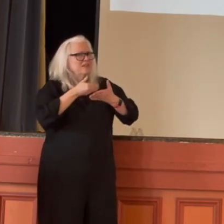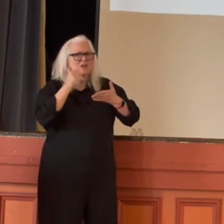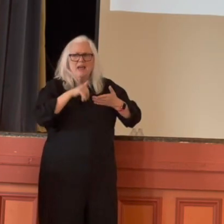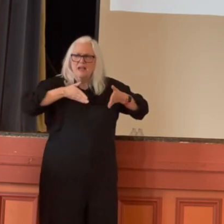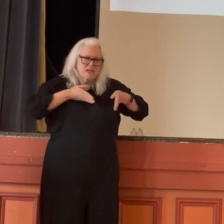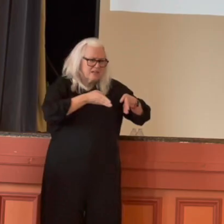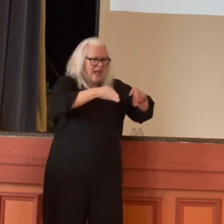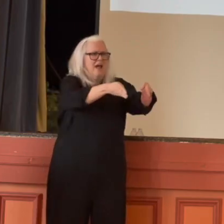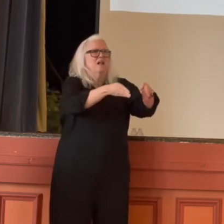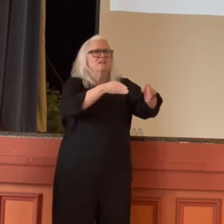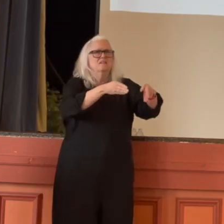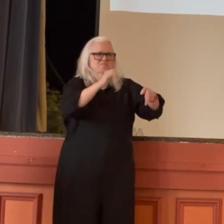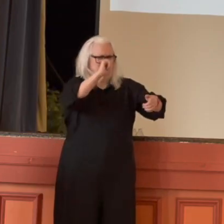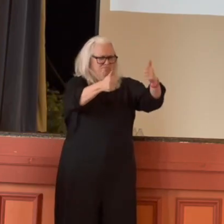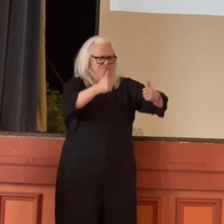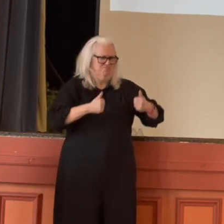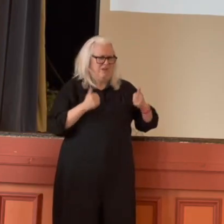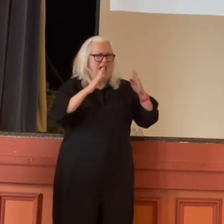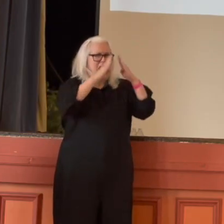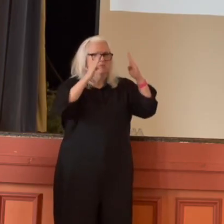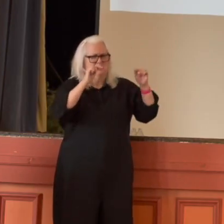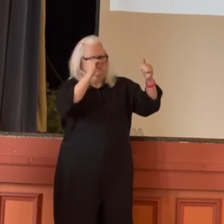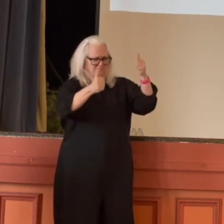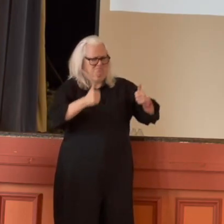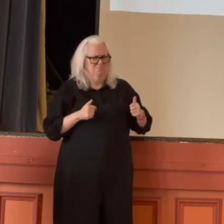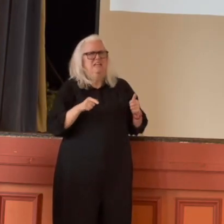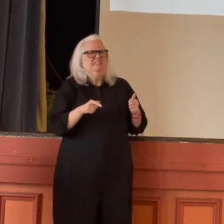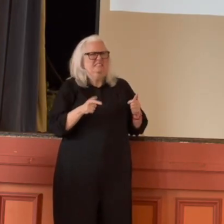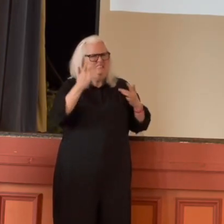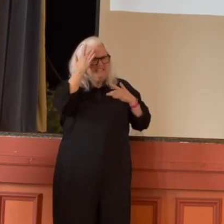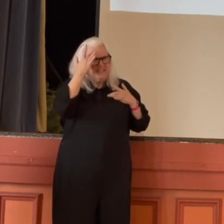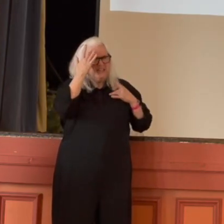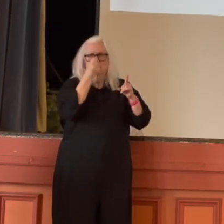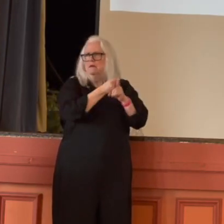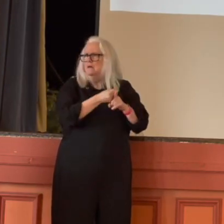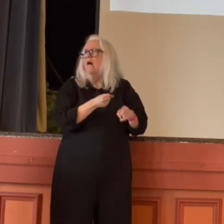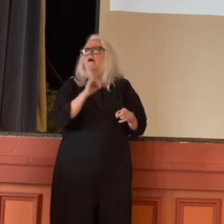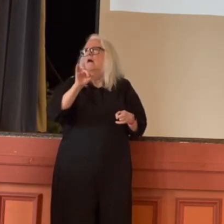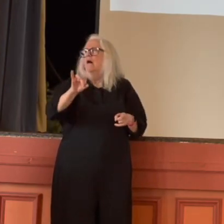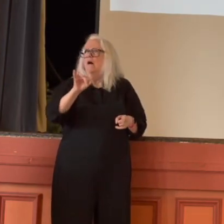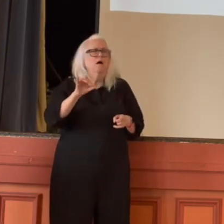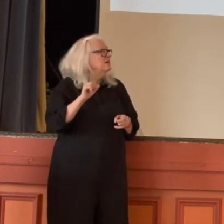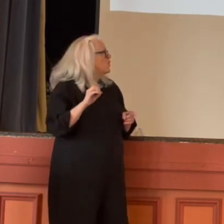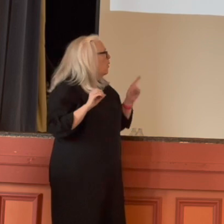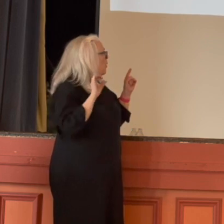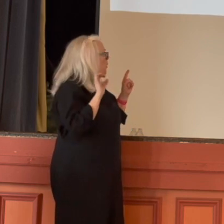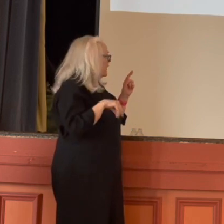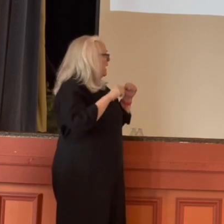the Swan Trunk was constructed from what is Larkinville today